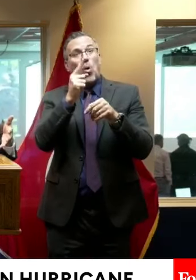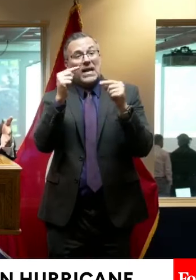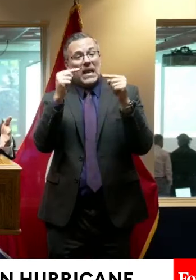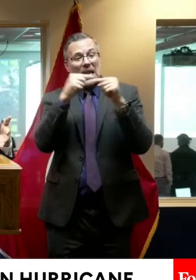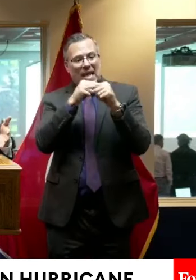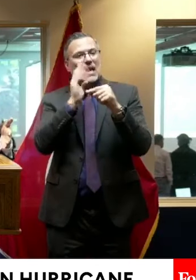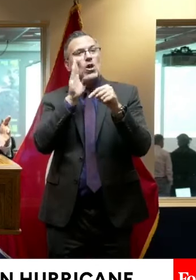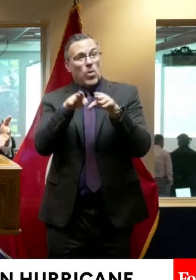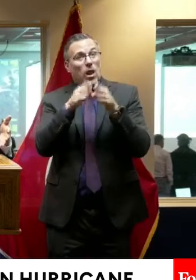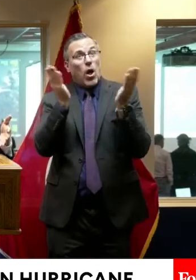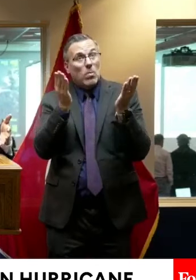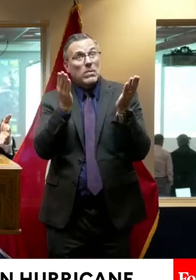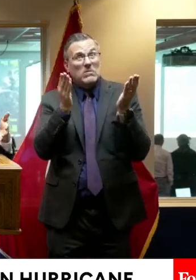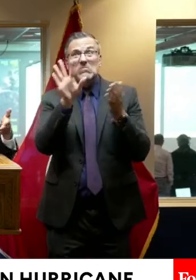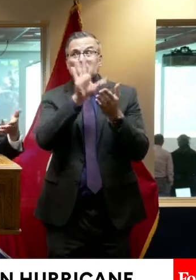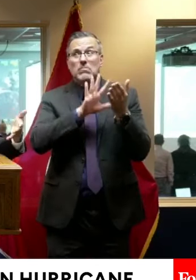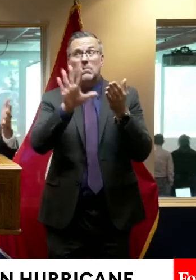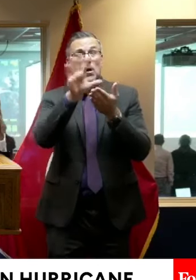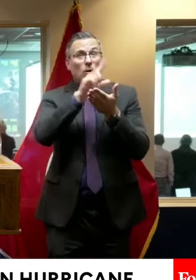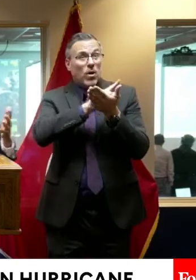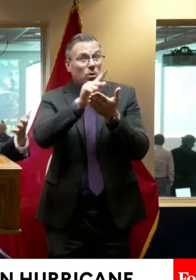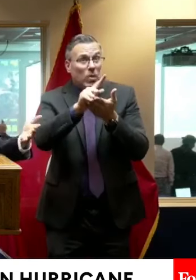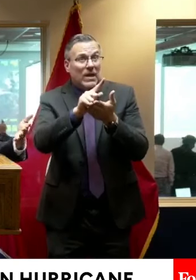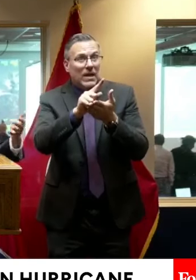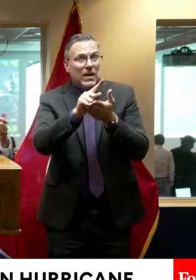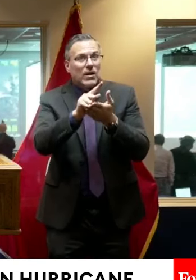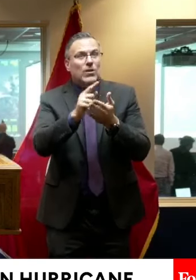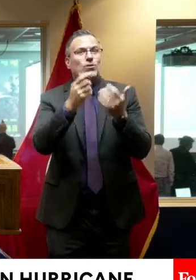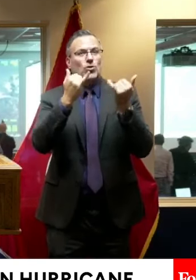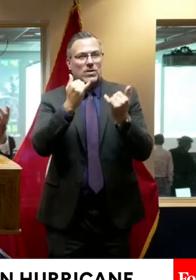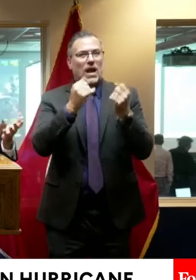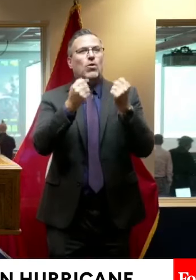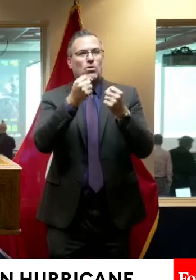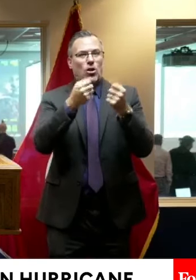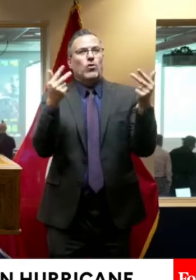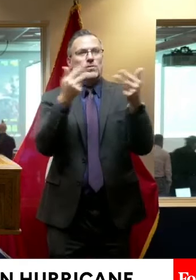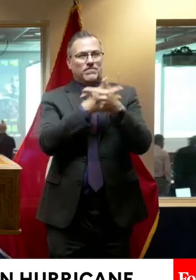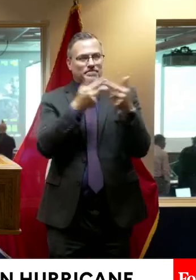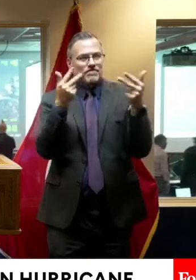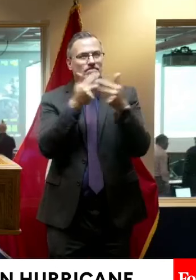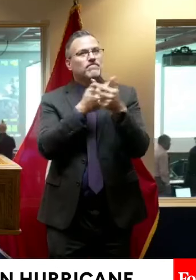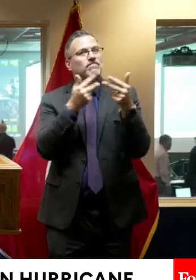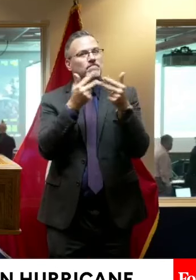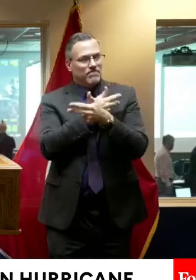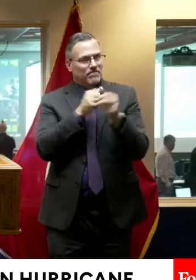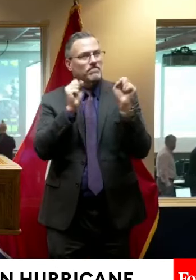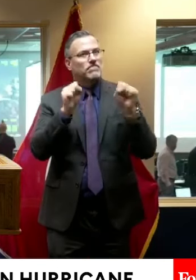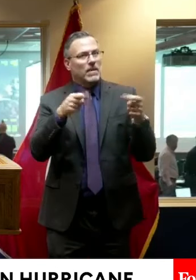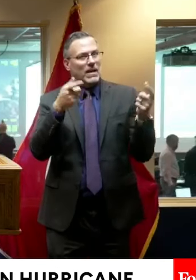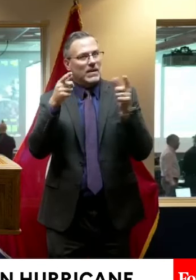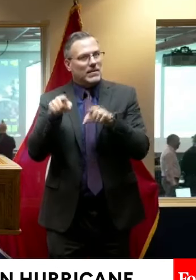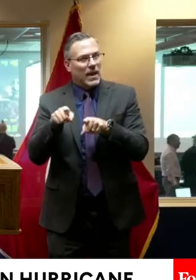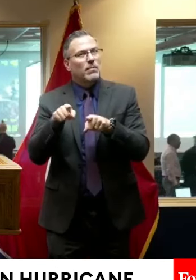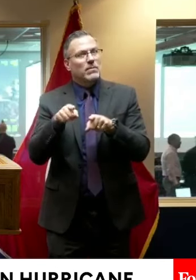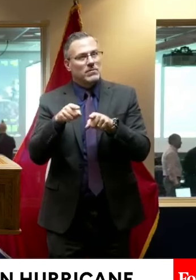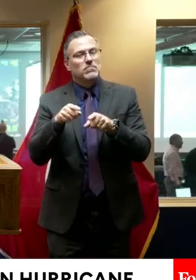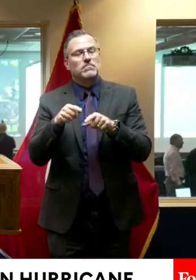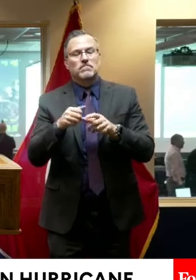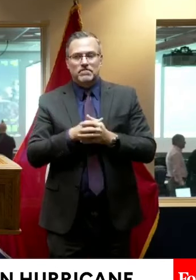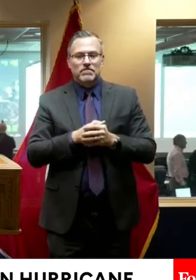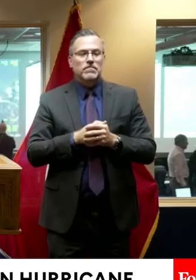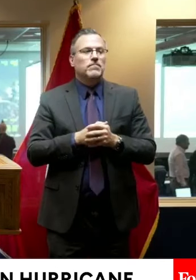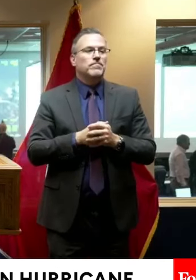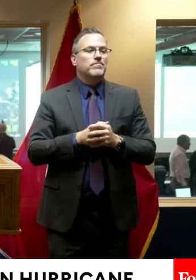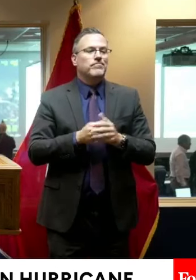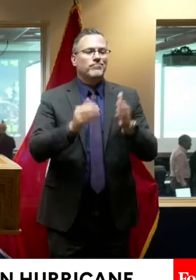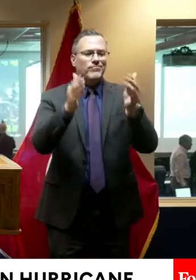reopen within about a week to provide two-way traffic so that commerce can continue to move throughout Tennessee.